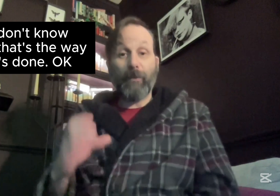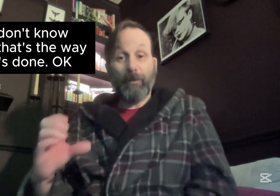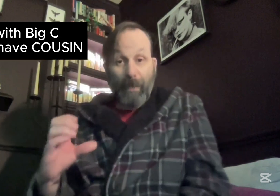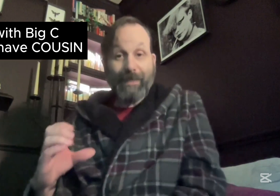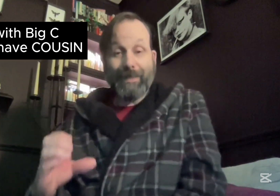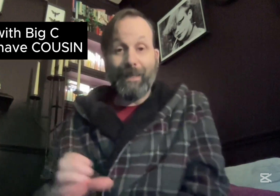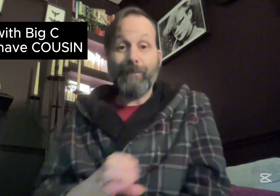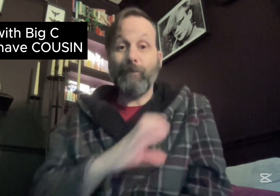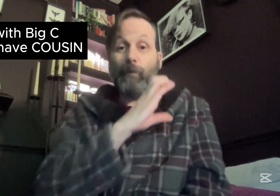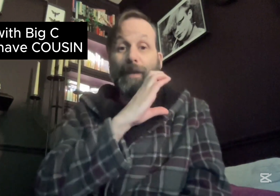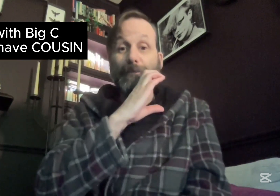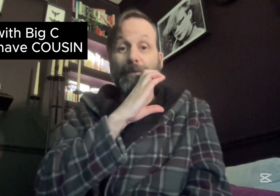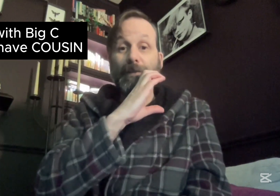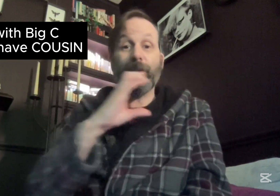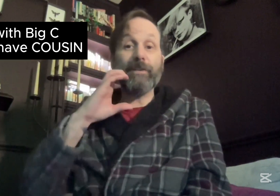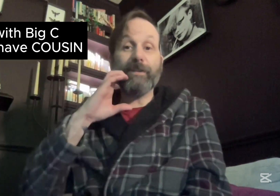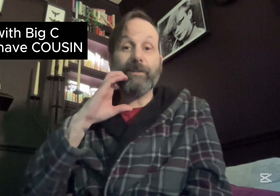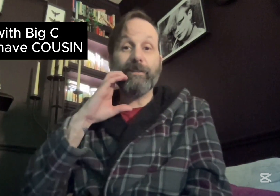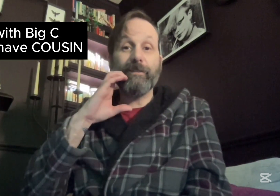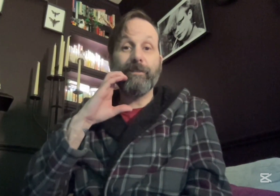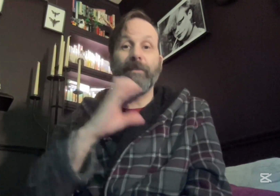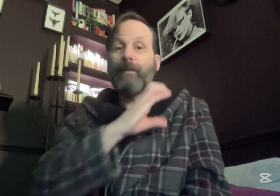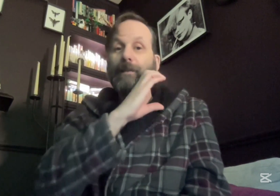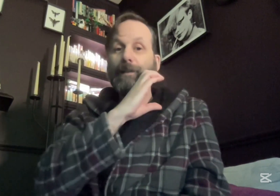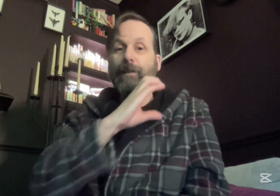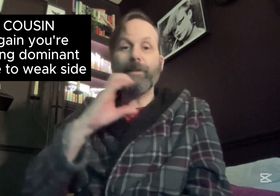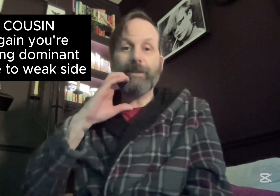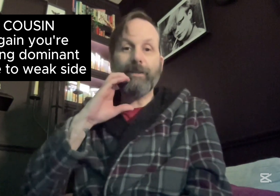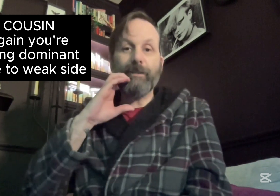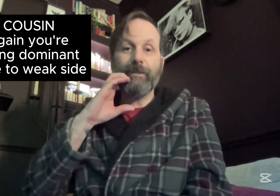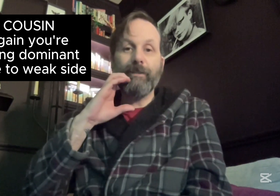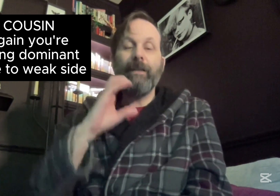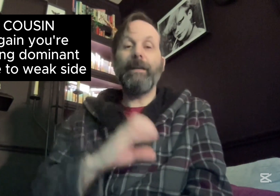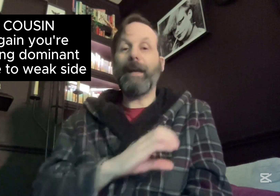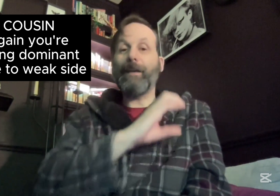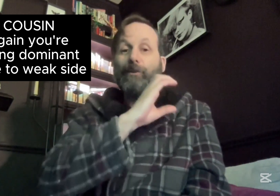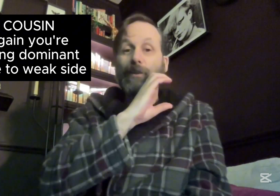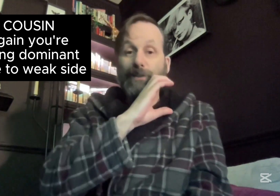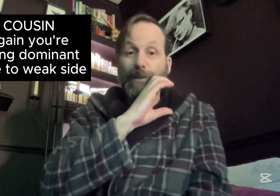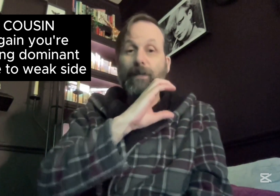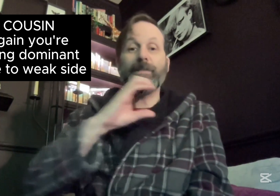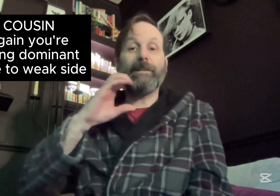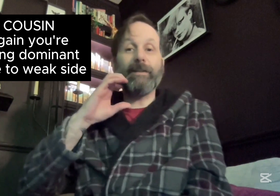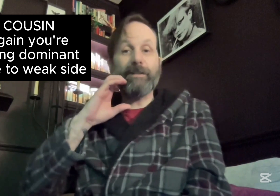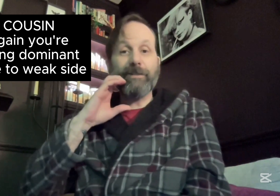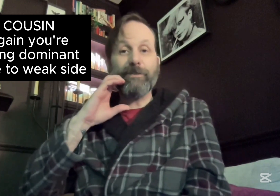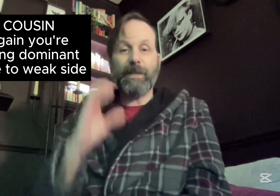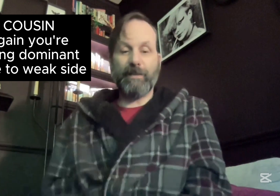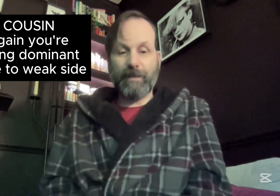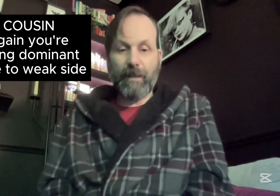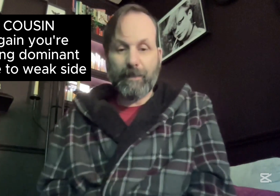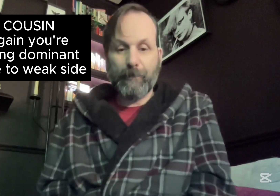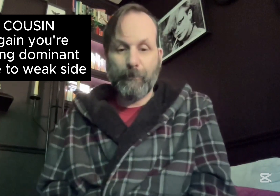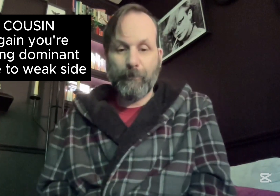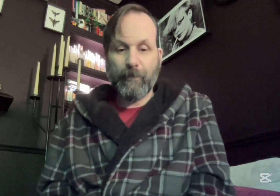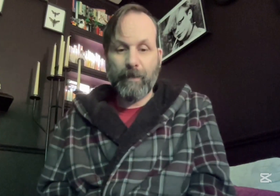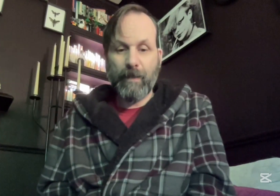with big C, we have cousin. Cousin. Again, you're going dominant side to weak side.